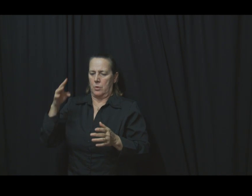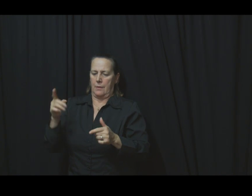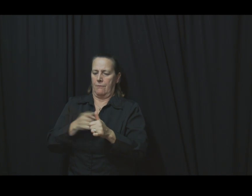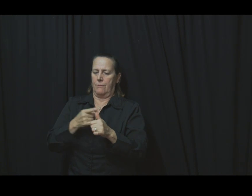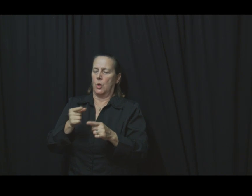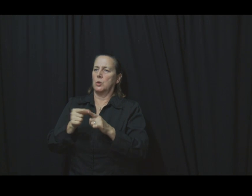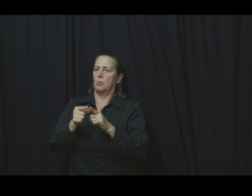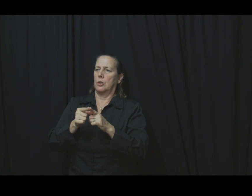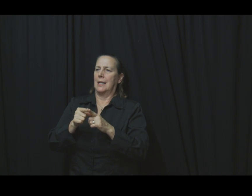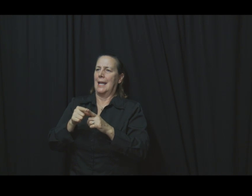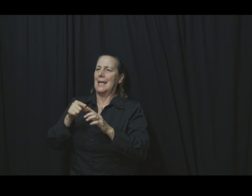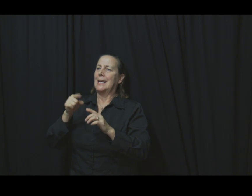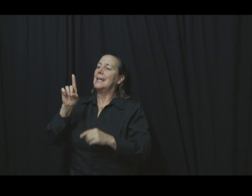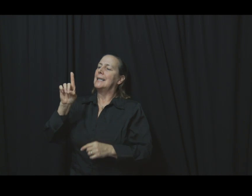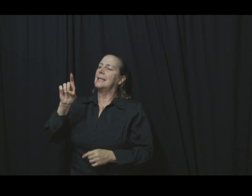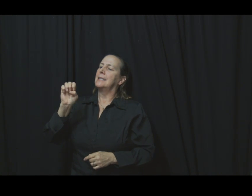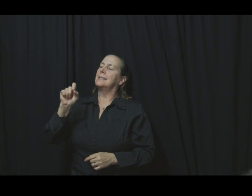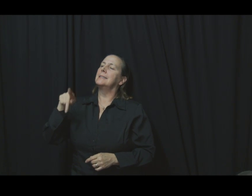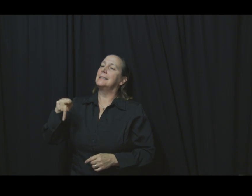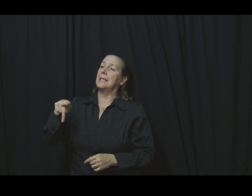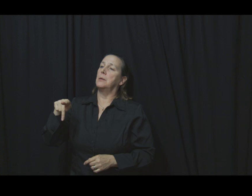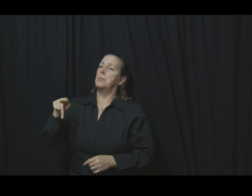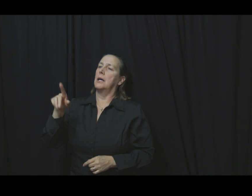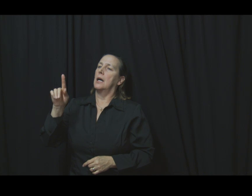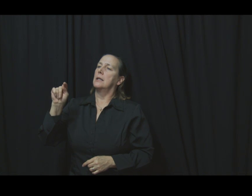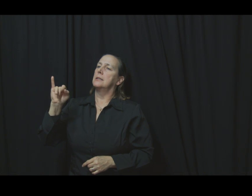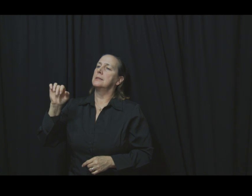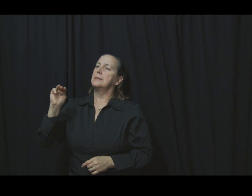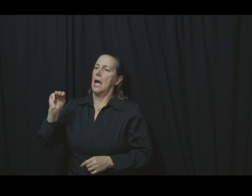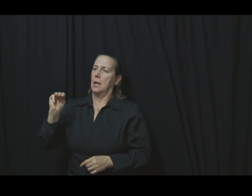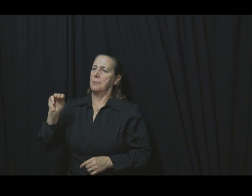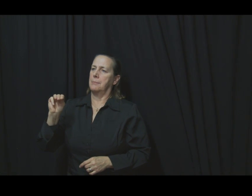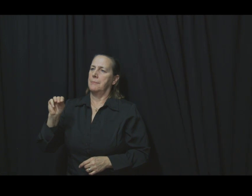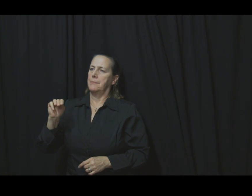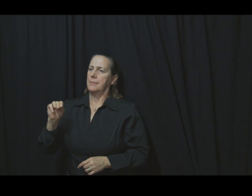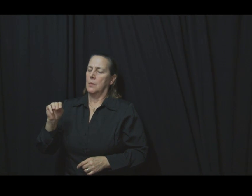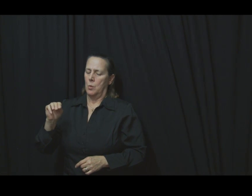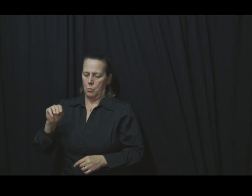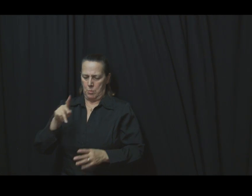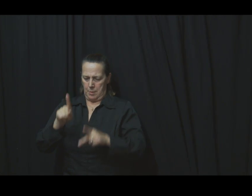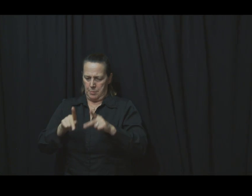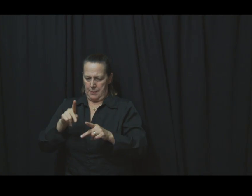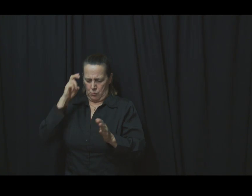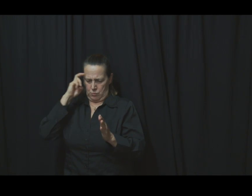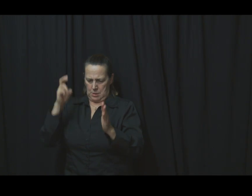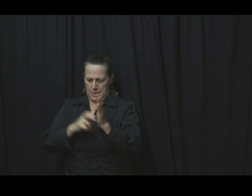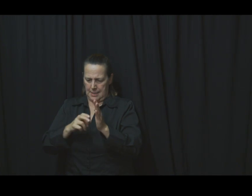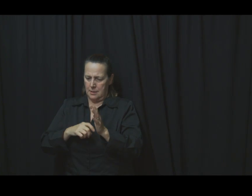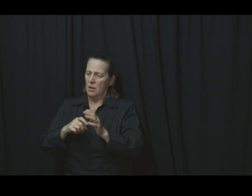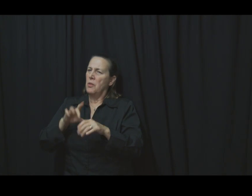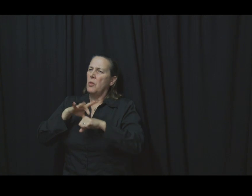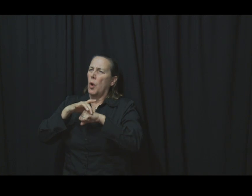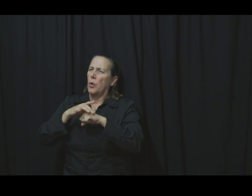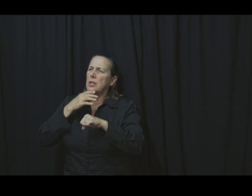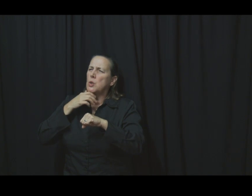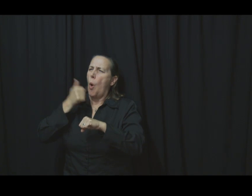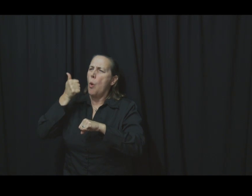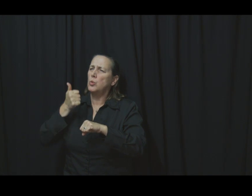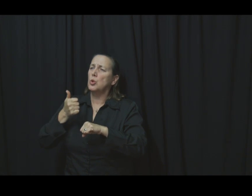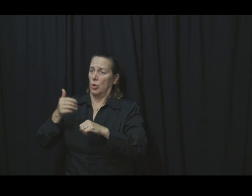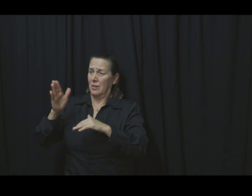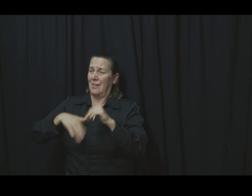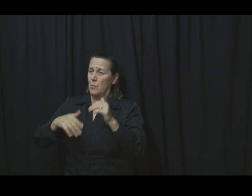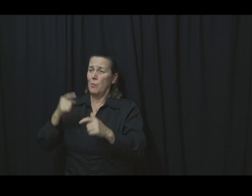deep time. When people realized that the Earth had to be much, much older. In a related